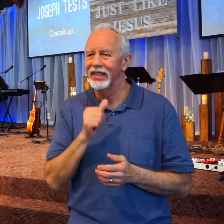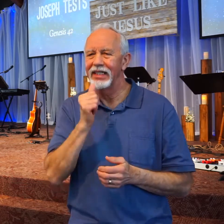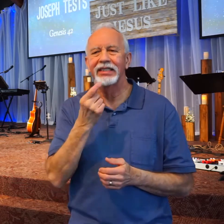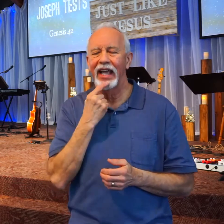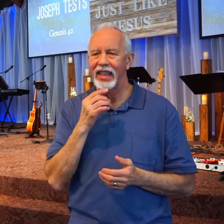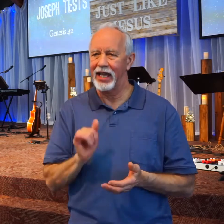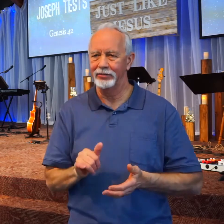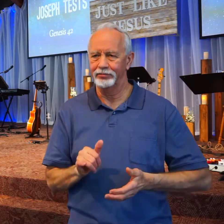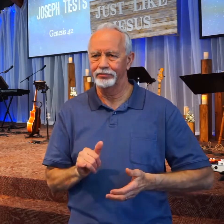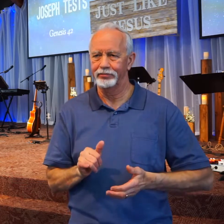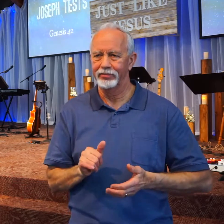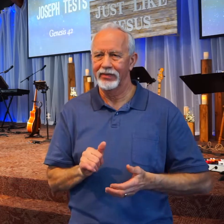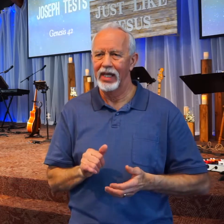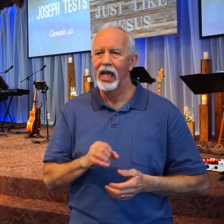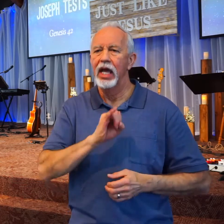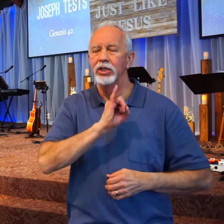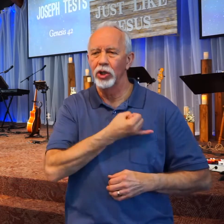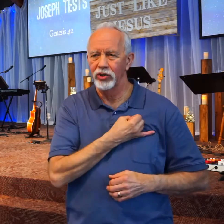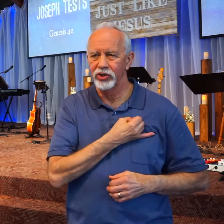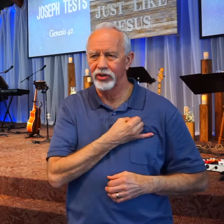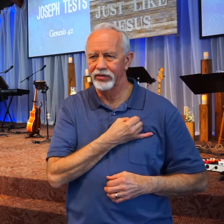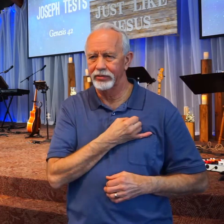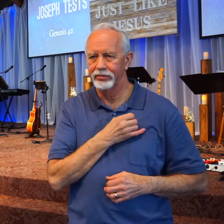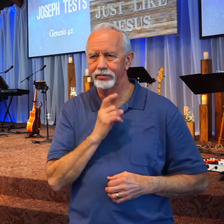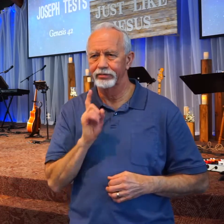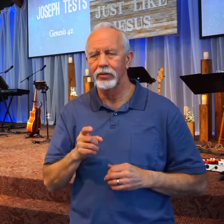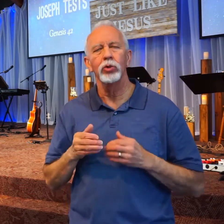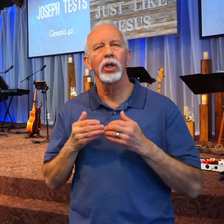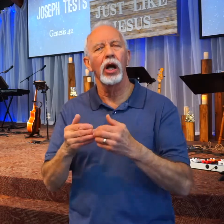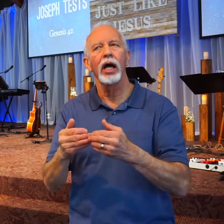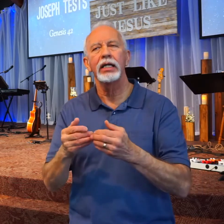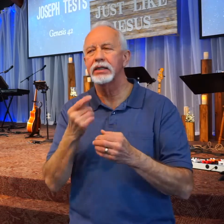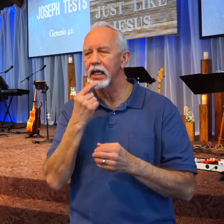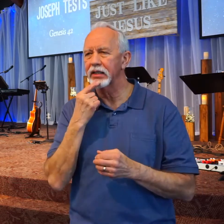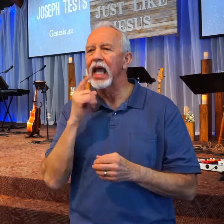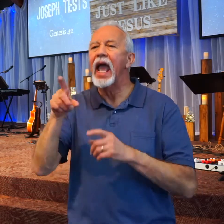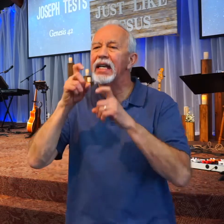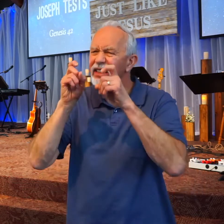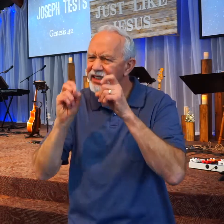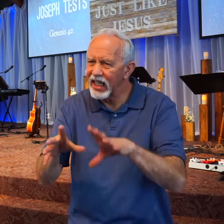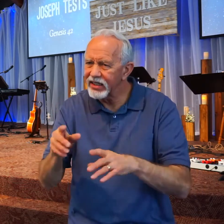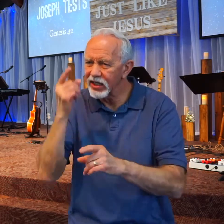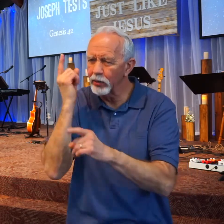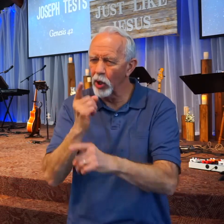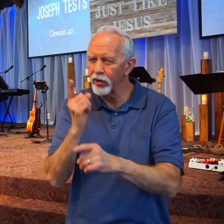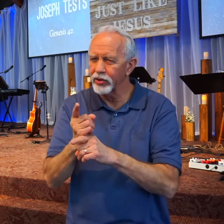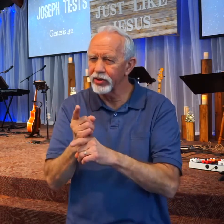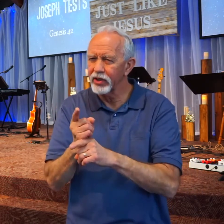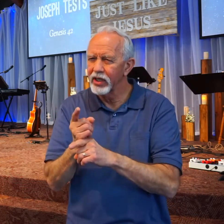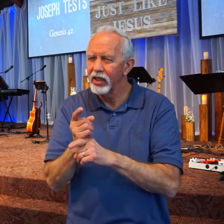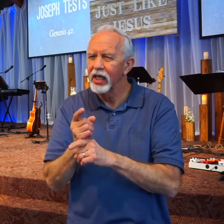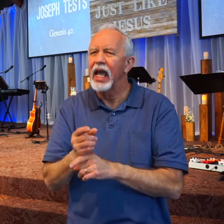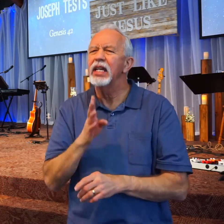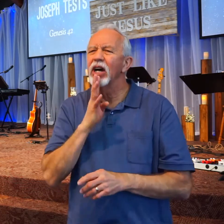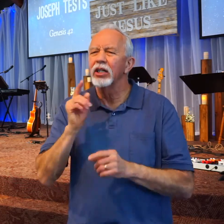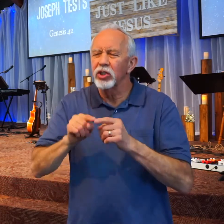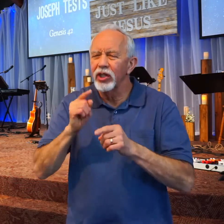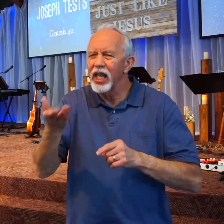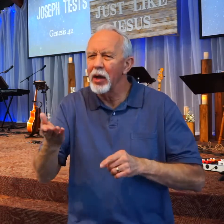Instead of saying that, he just goes right along and he's going to test them. And so he treats them